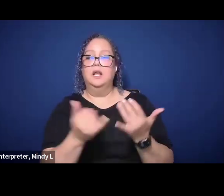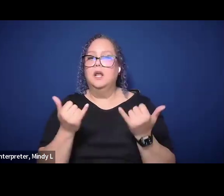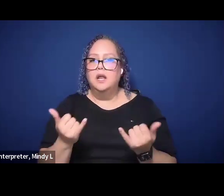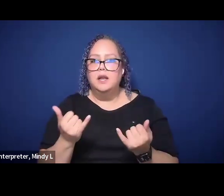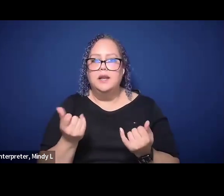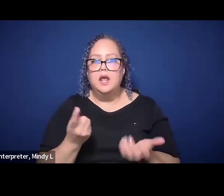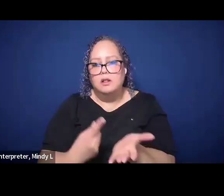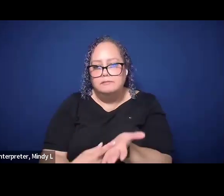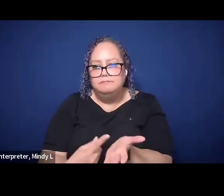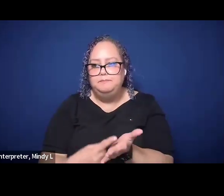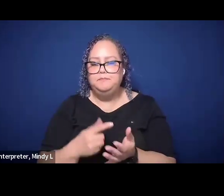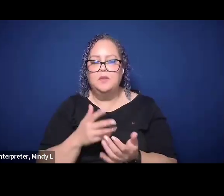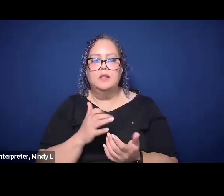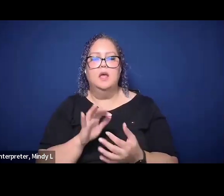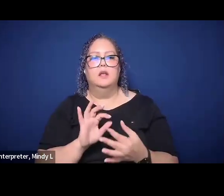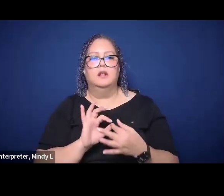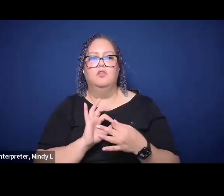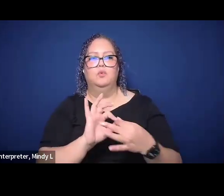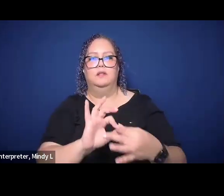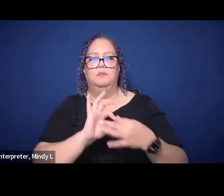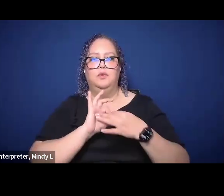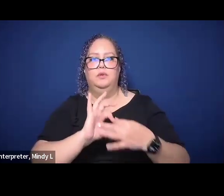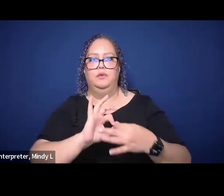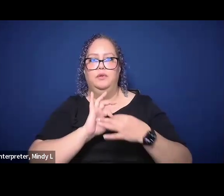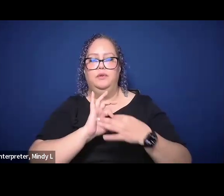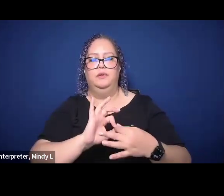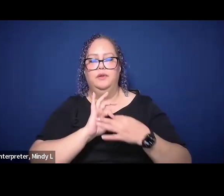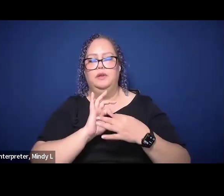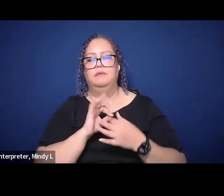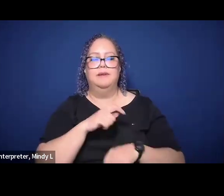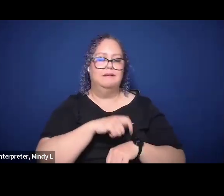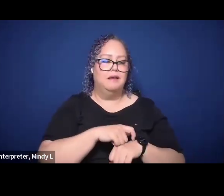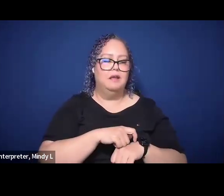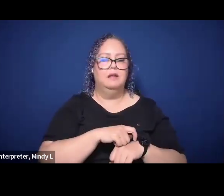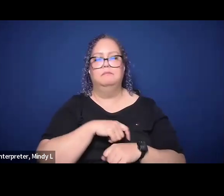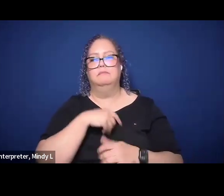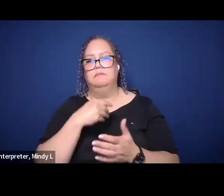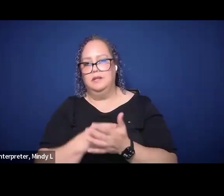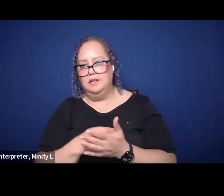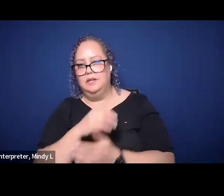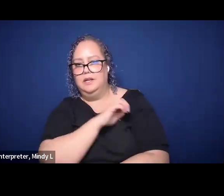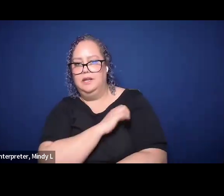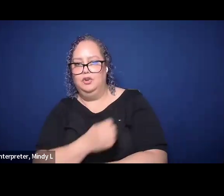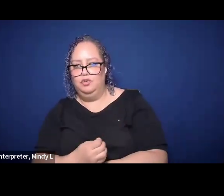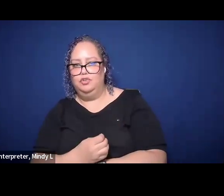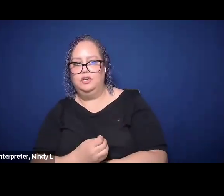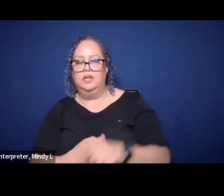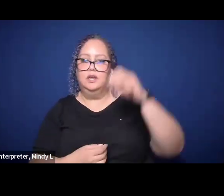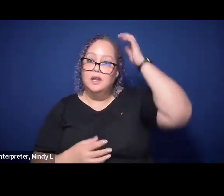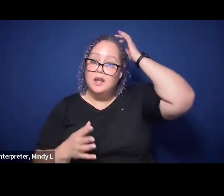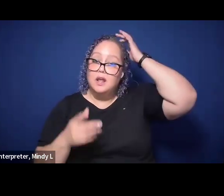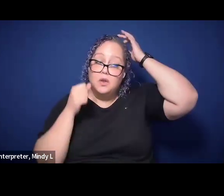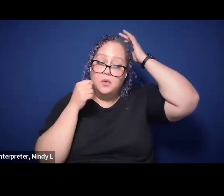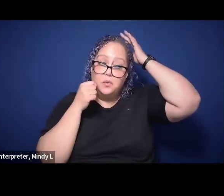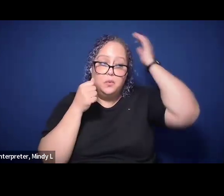about the reciprocal relationship between time, money, and energy. And I call this the power of the pivot. I said at the beginning that I believe in pivoting